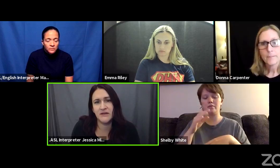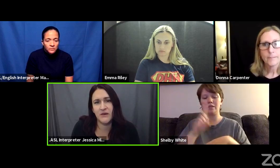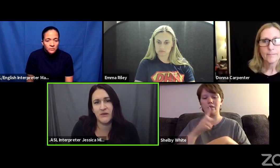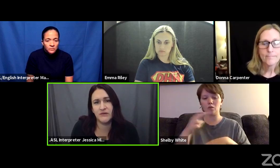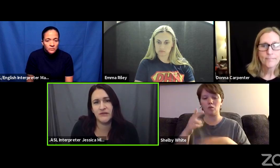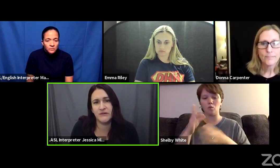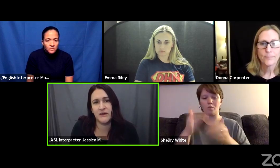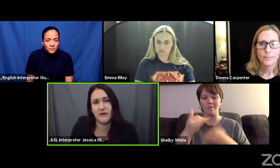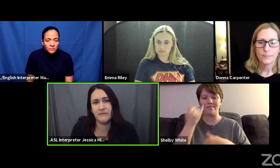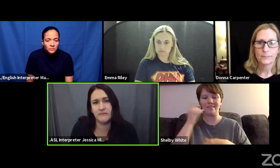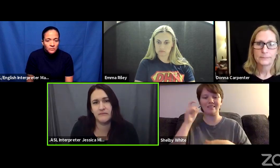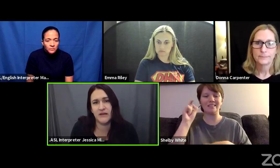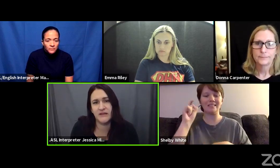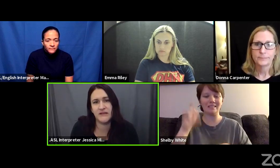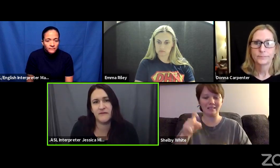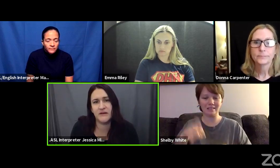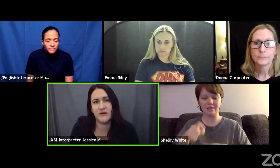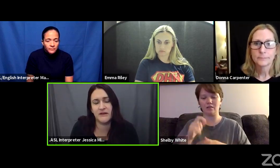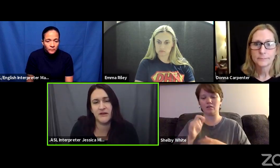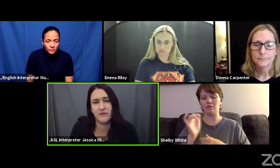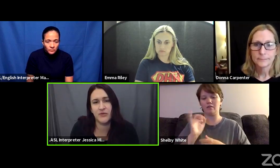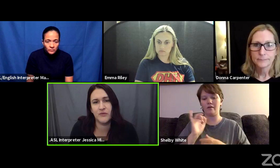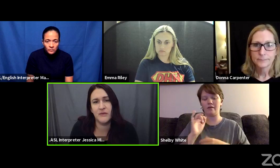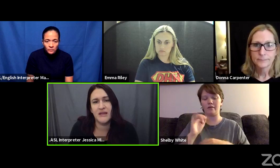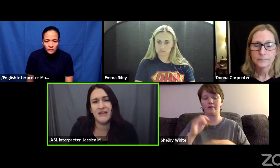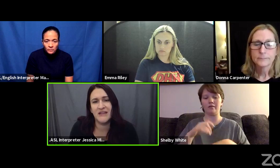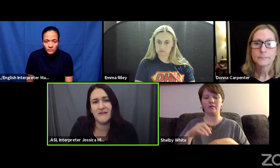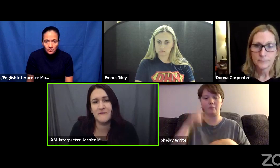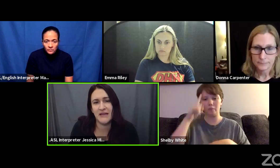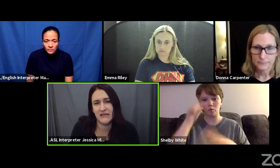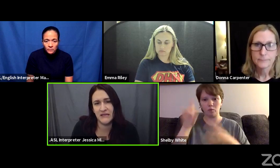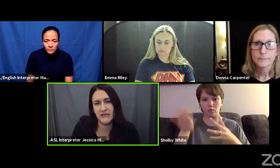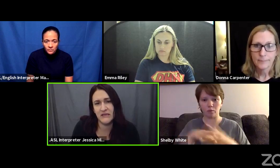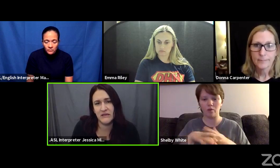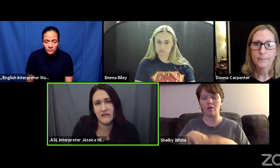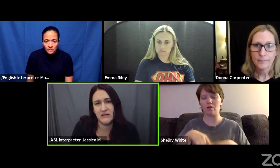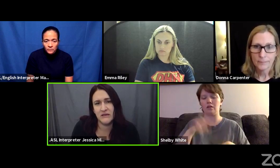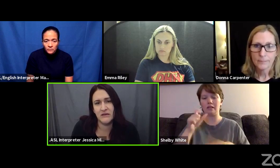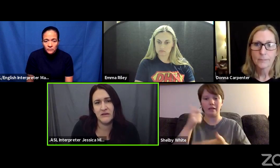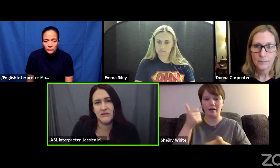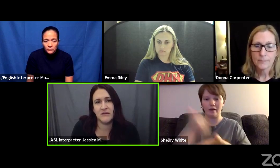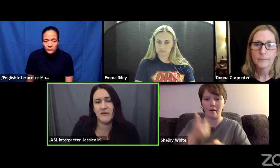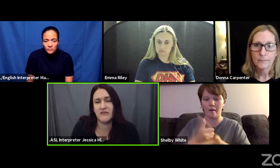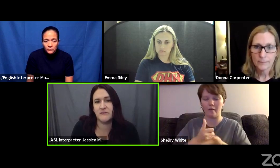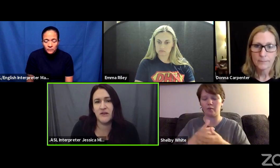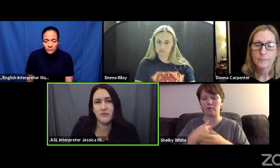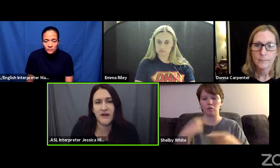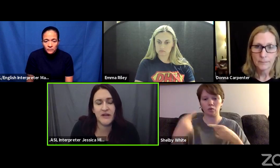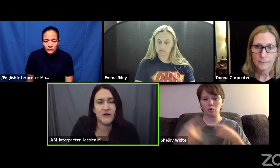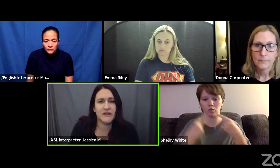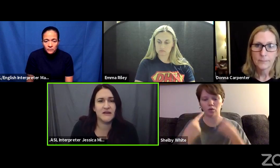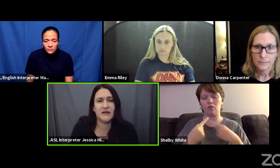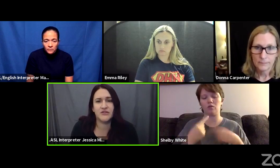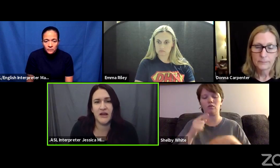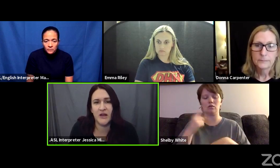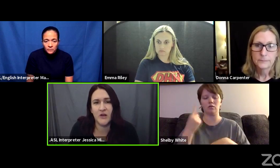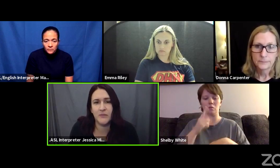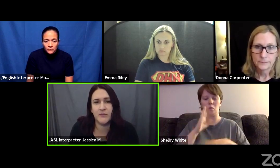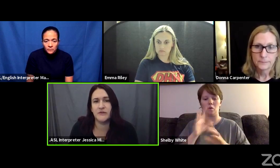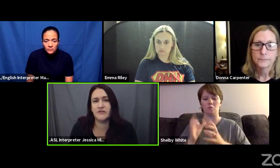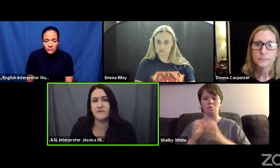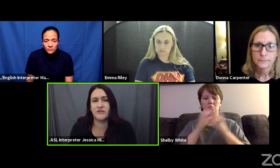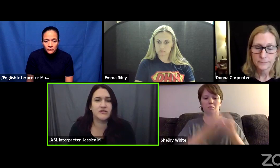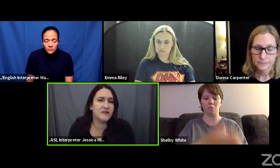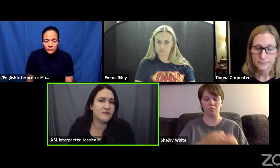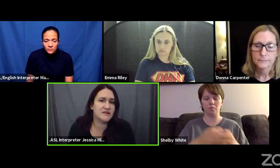I did go to a deaf and hard of hearing room if needed, like maybe just a mental break, or I needed extra